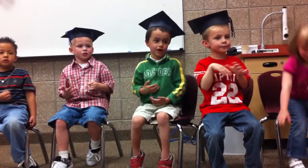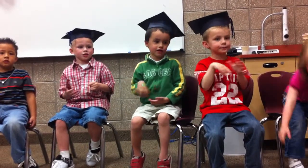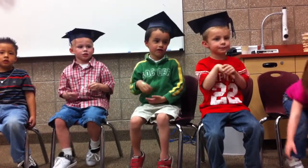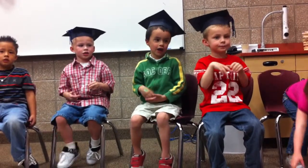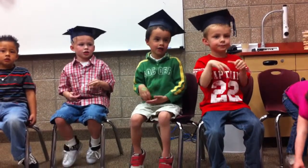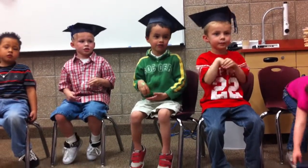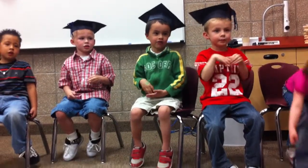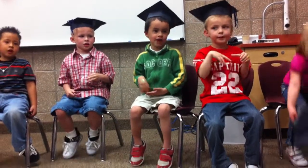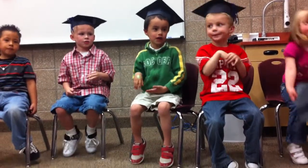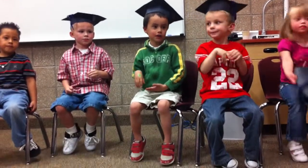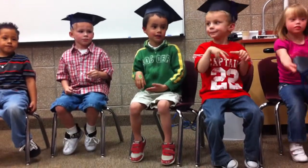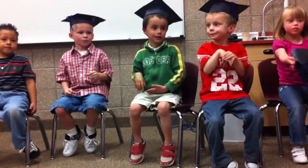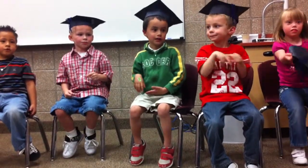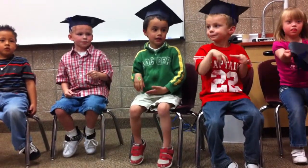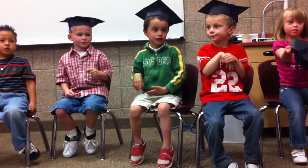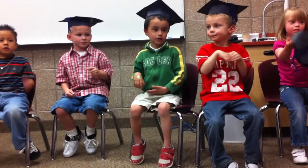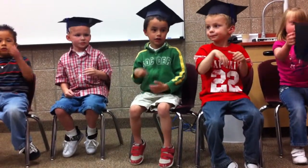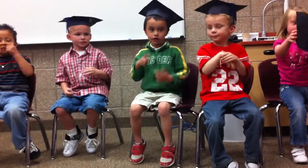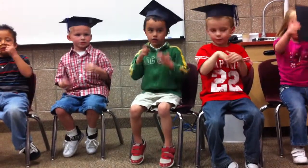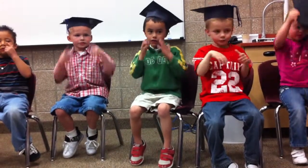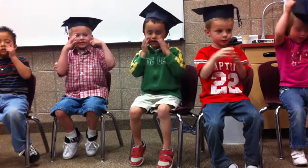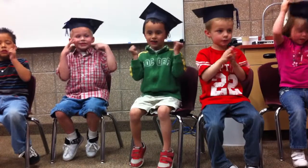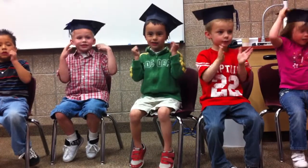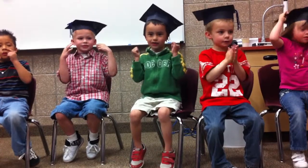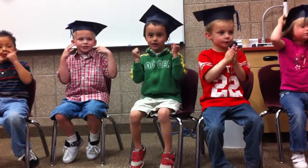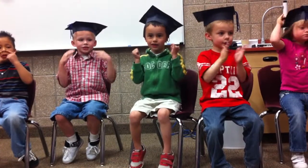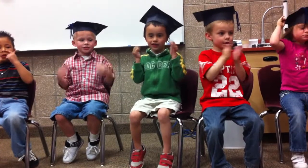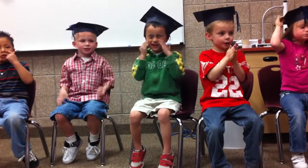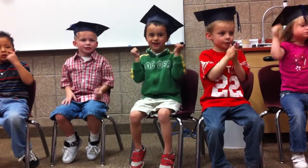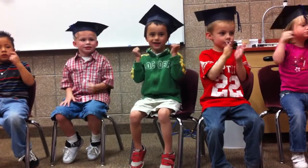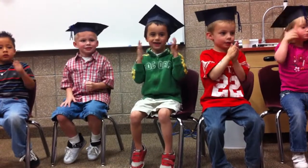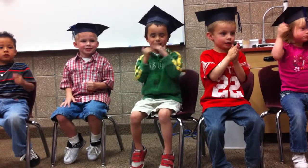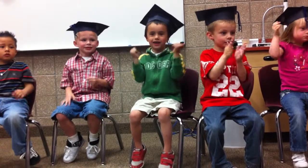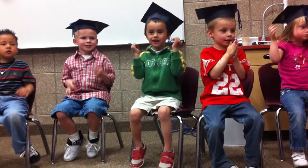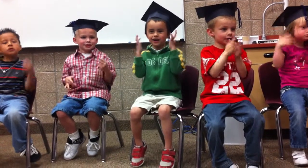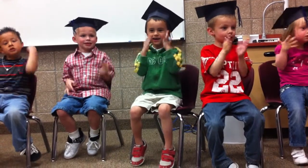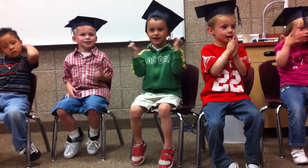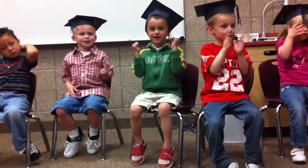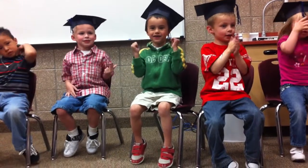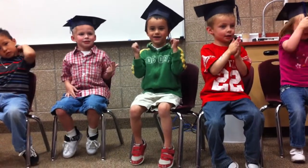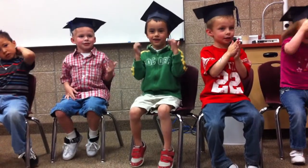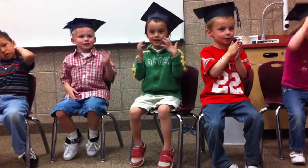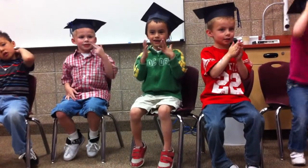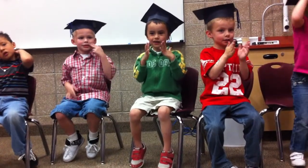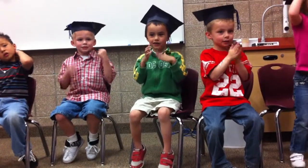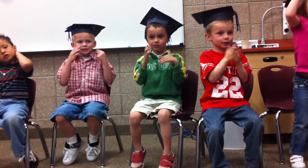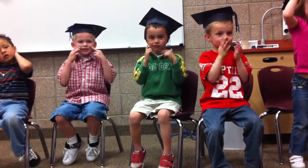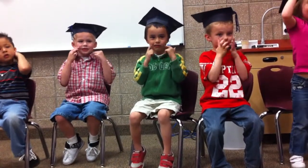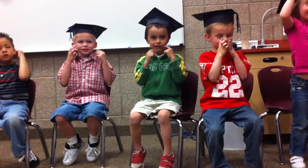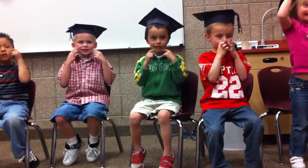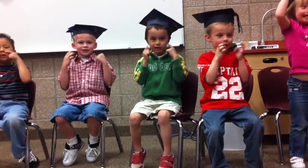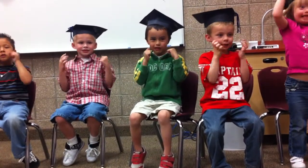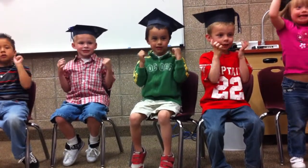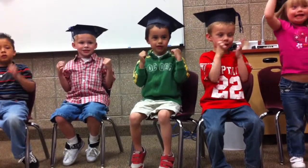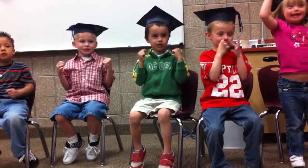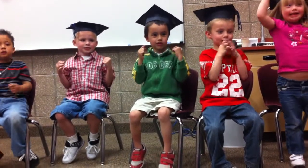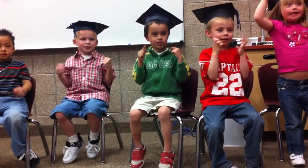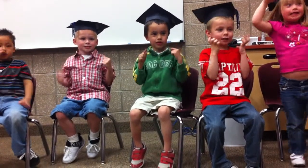j-j-j. Kitten, kitten, k-k-k. Kitten, kitten, k